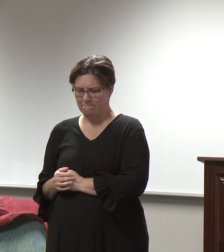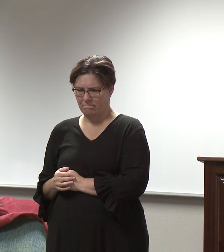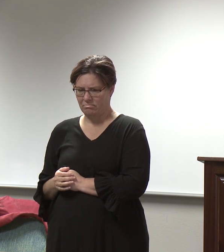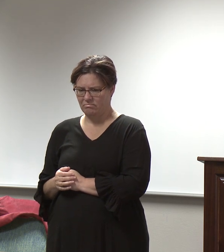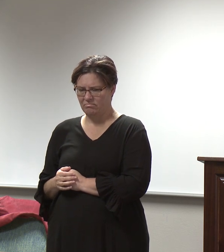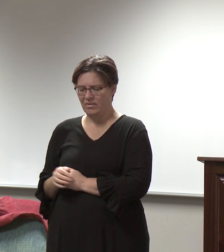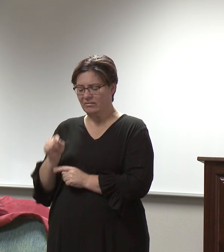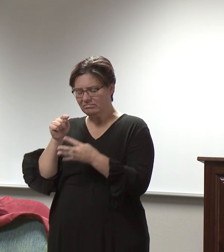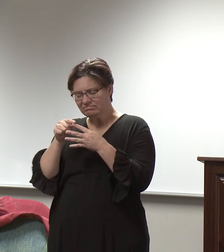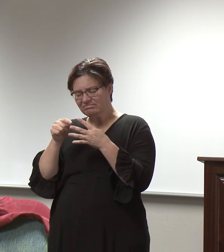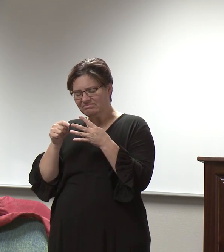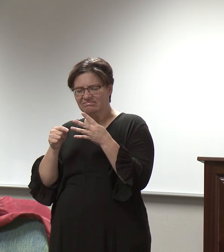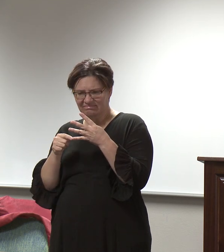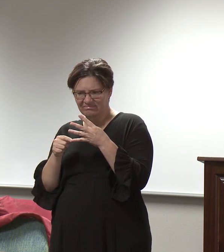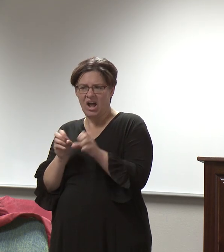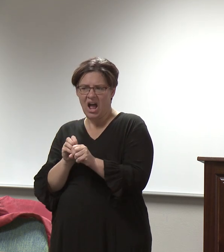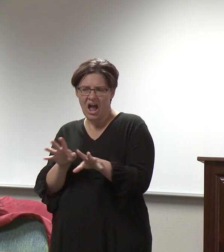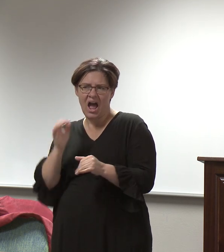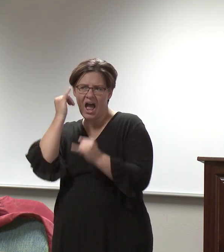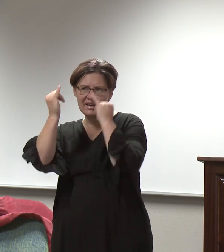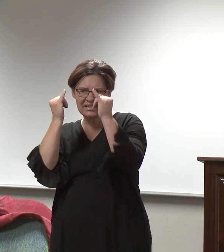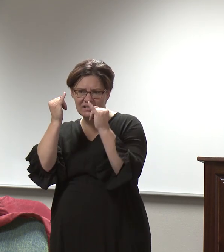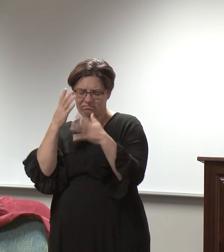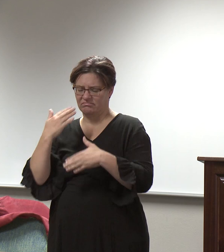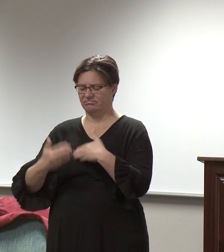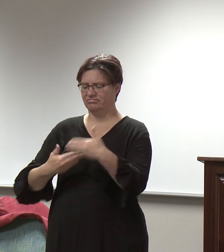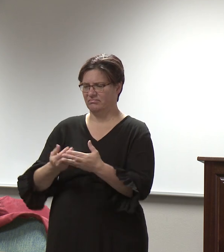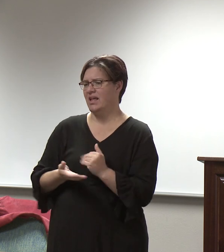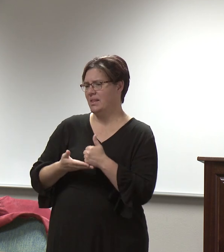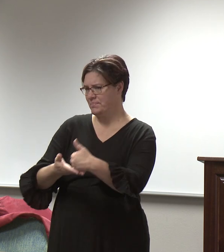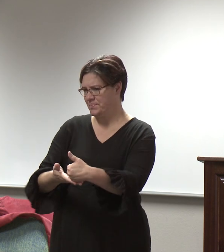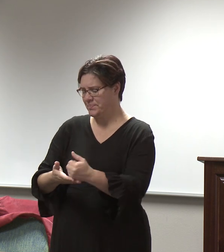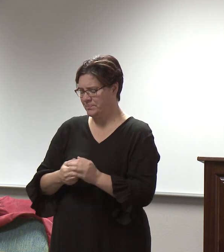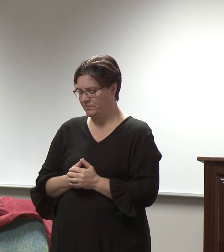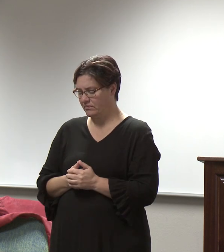ideas will help us to move along. First one.